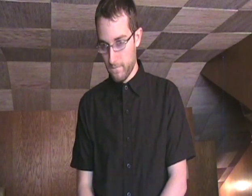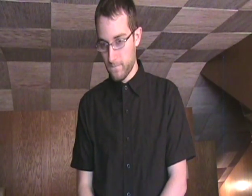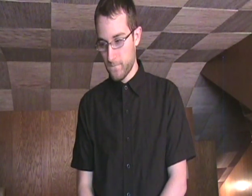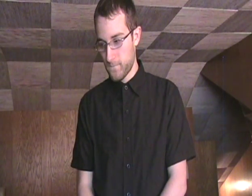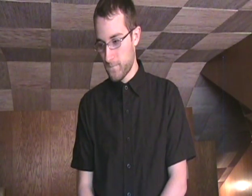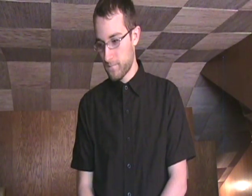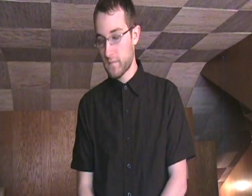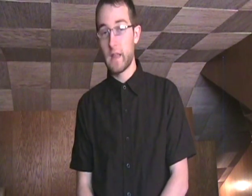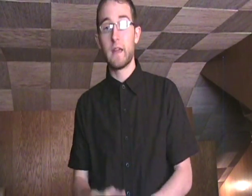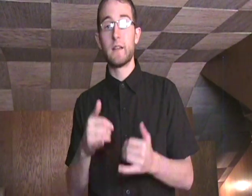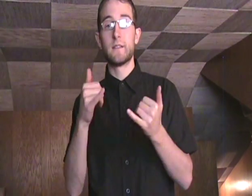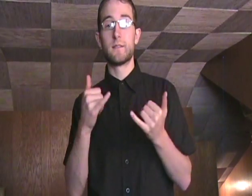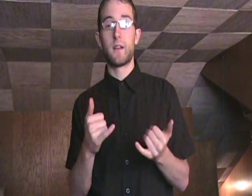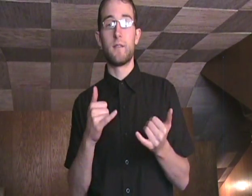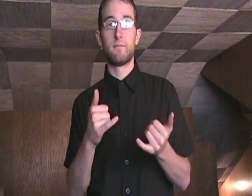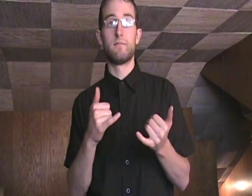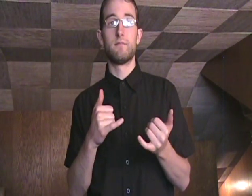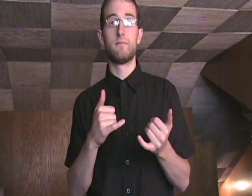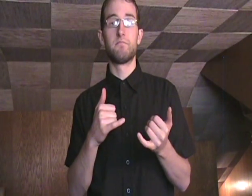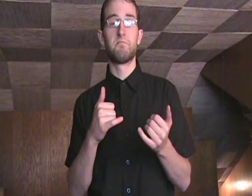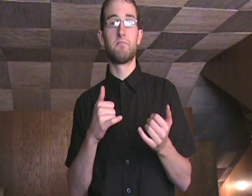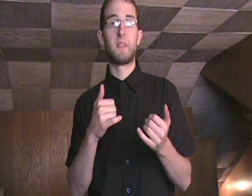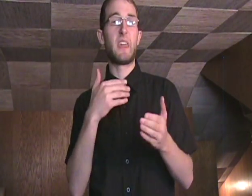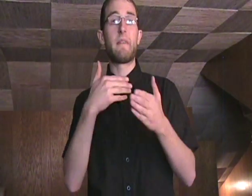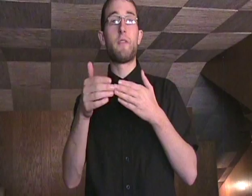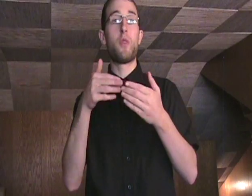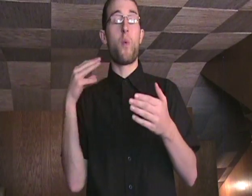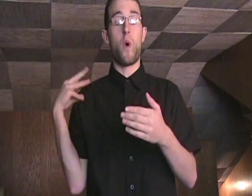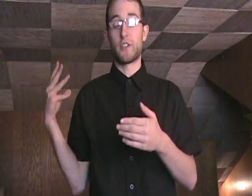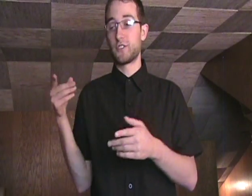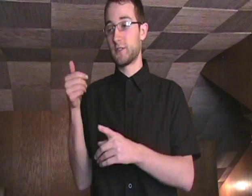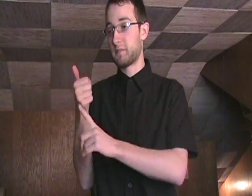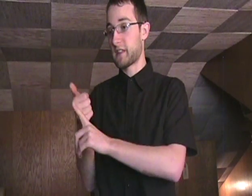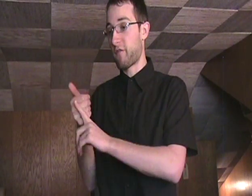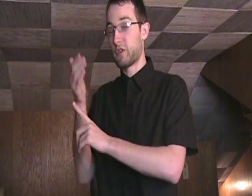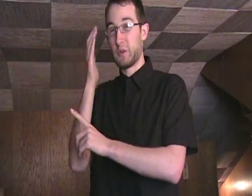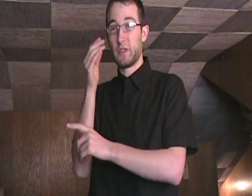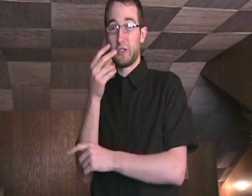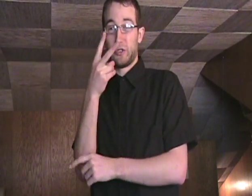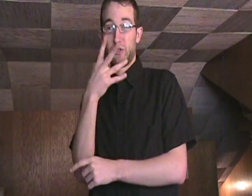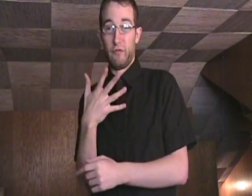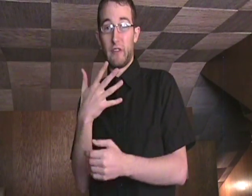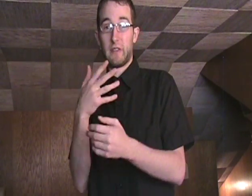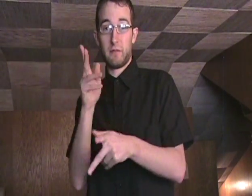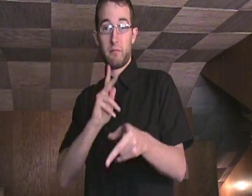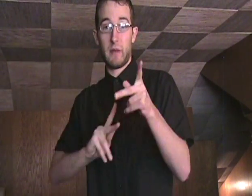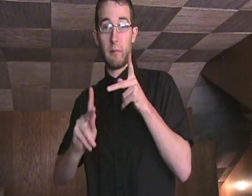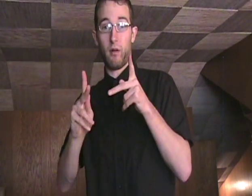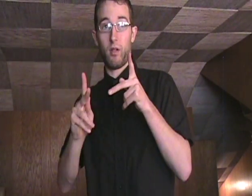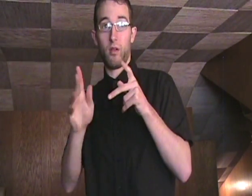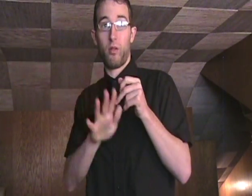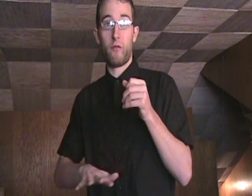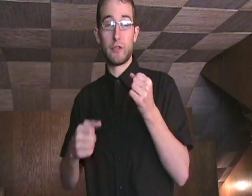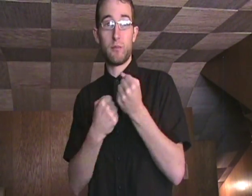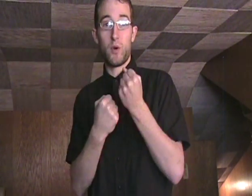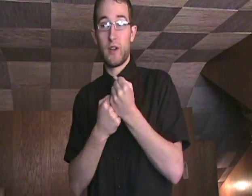Now, even though Washington knew he only had 2/5 of the people behind him, he goes back to